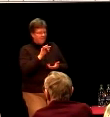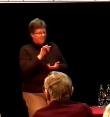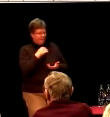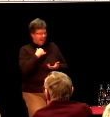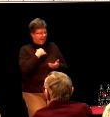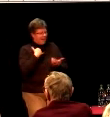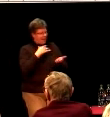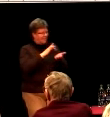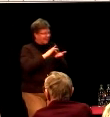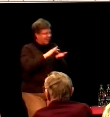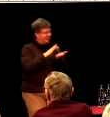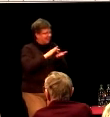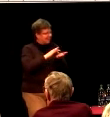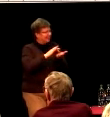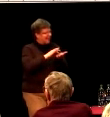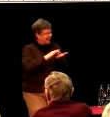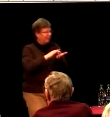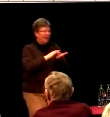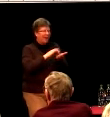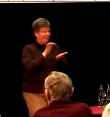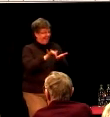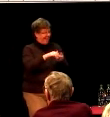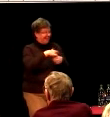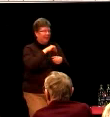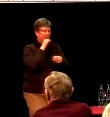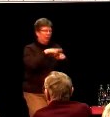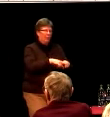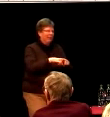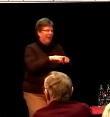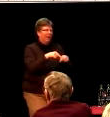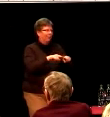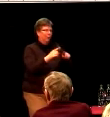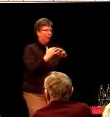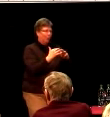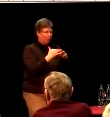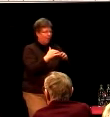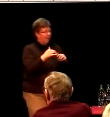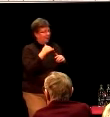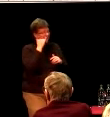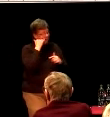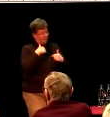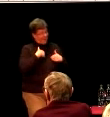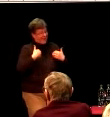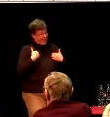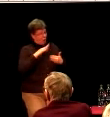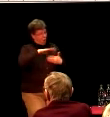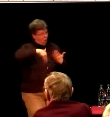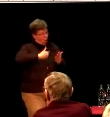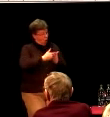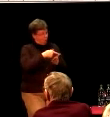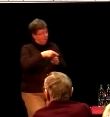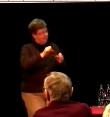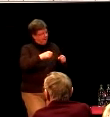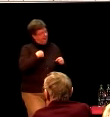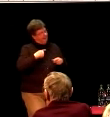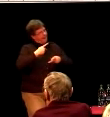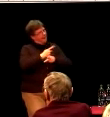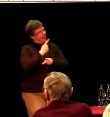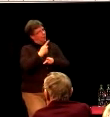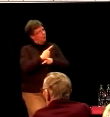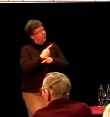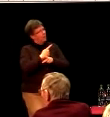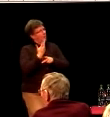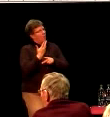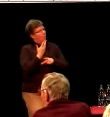the telegraph networks not being super reliable during the war, if I had had all of these, could I numerically calculate what